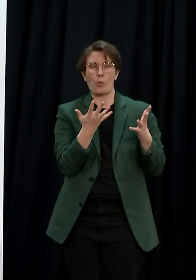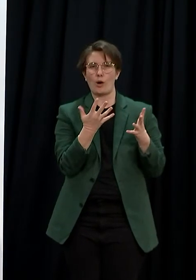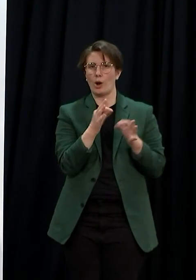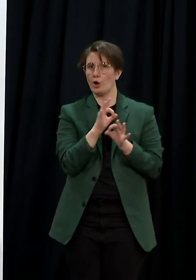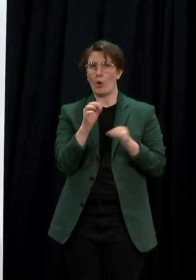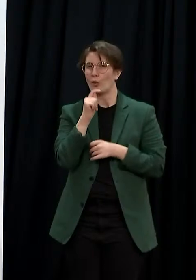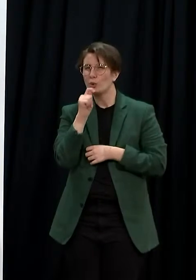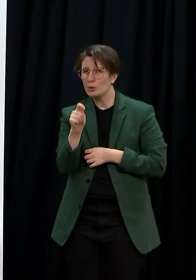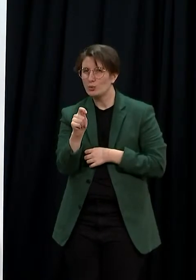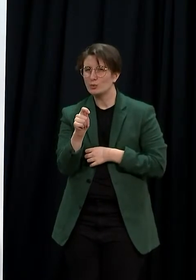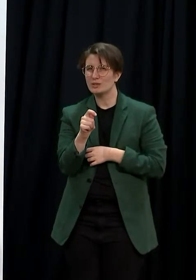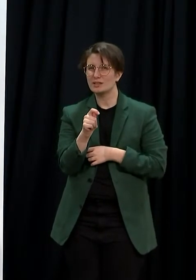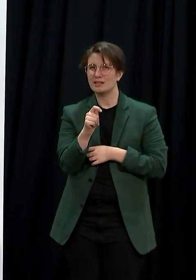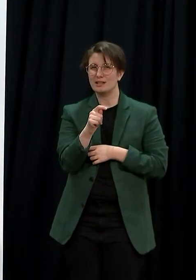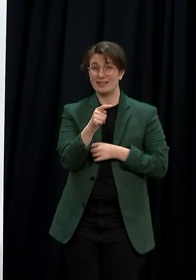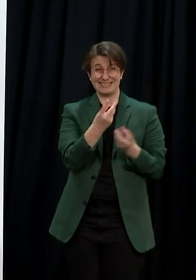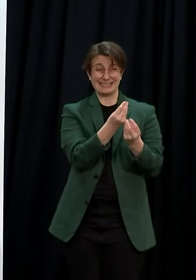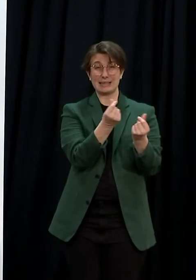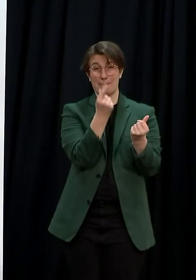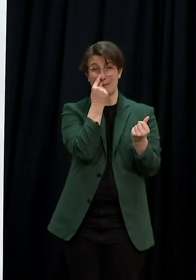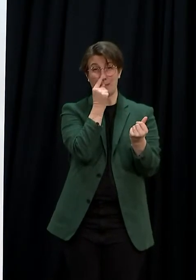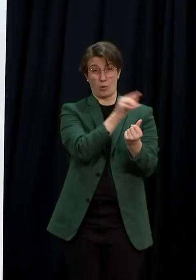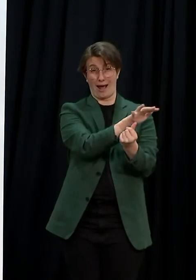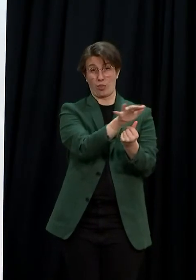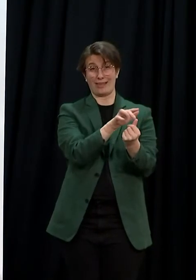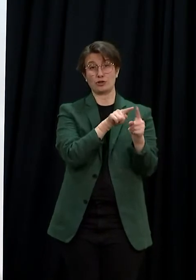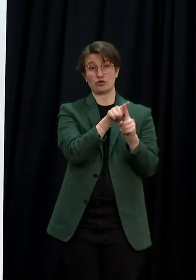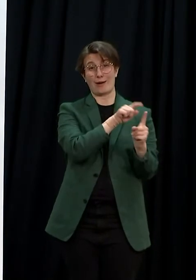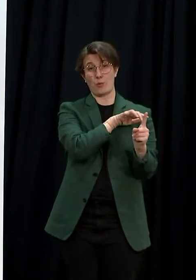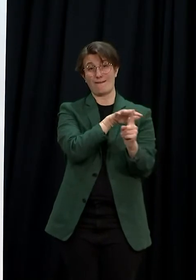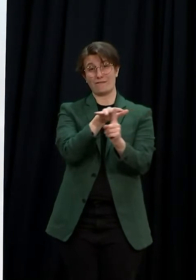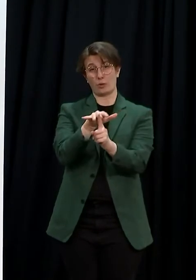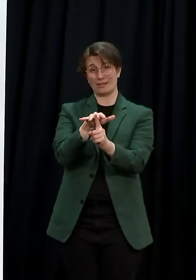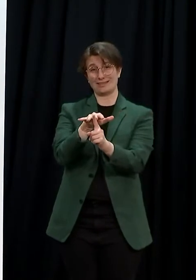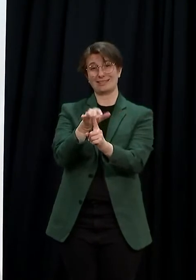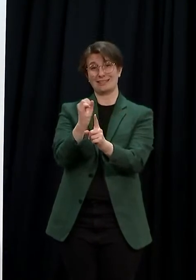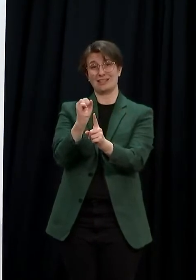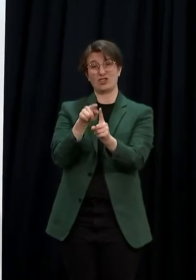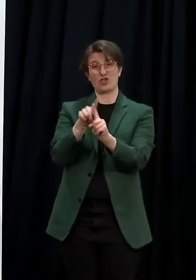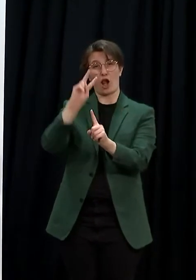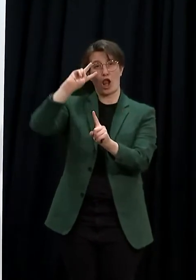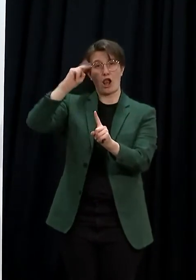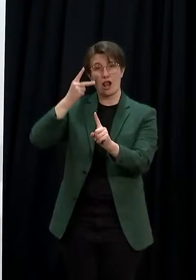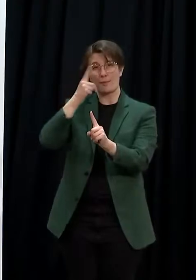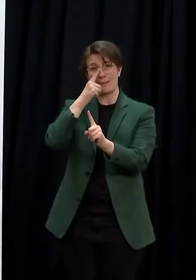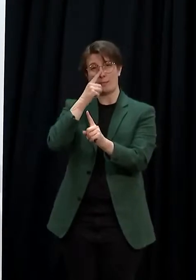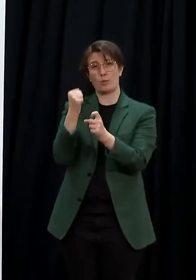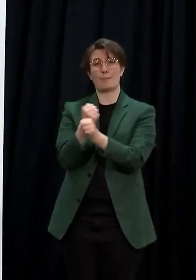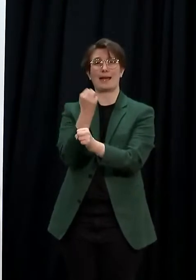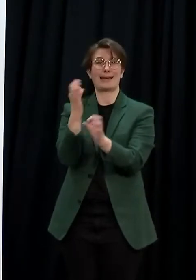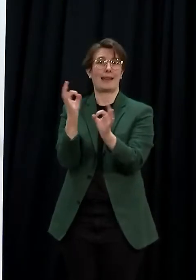to undermine people's decision around being vaccinated. Thank you. Summarised it well.